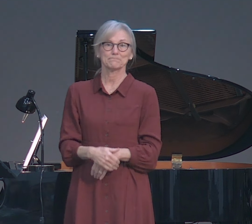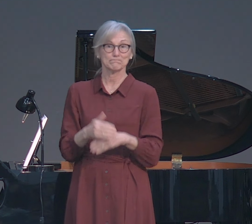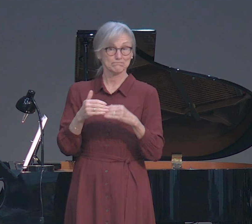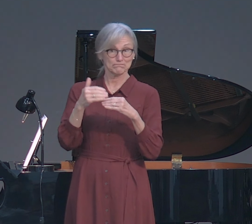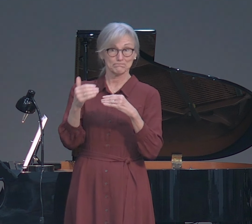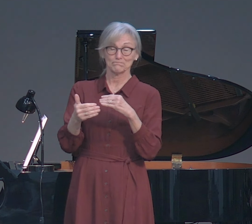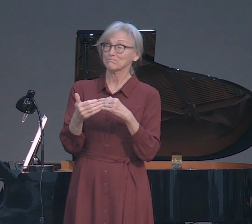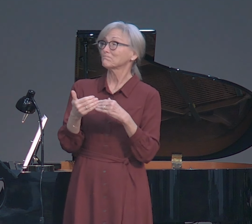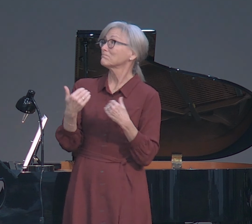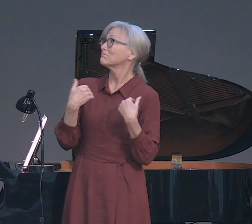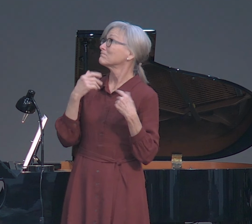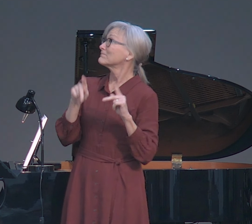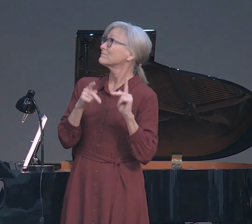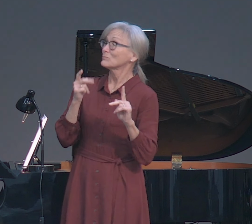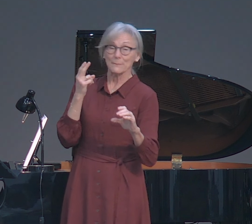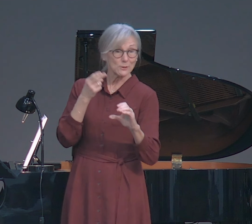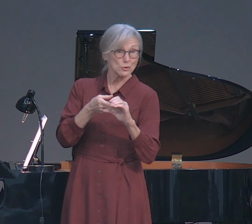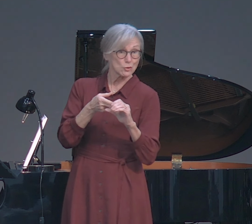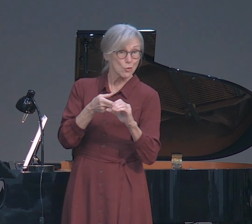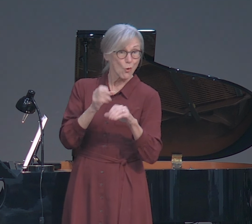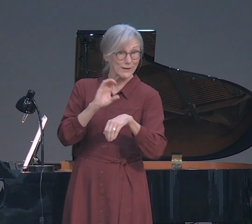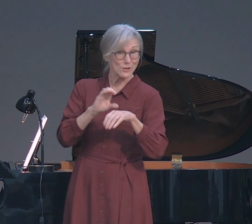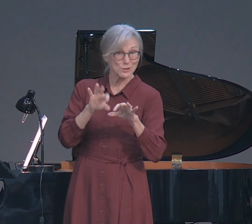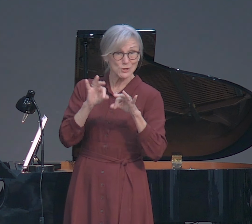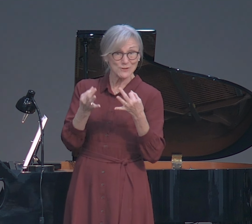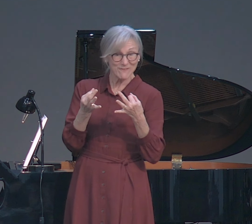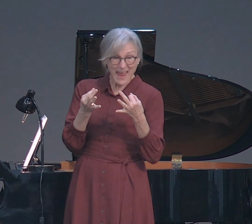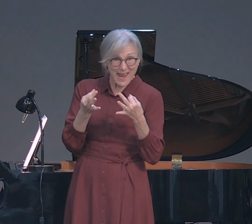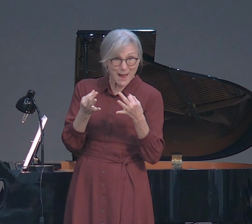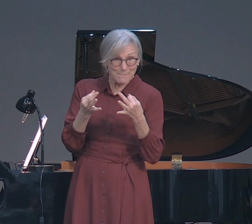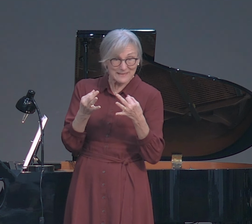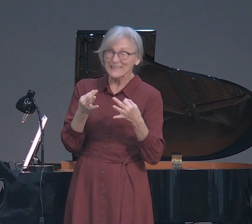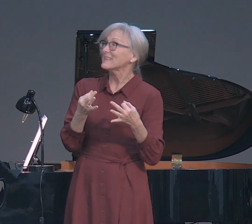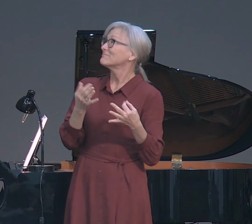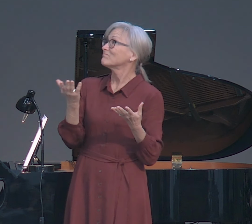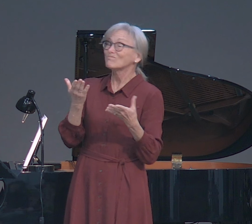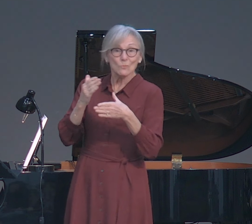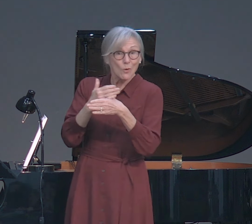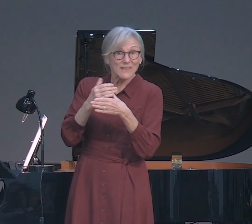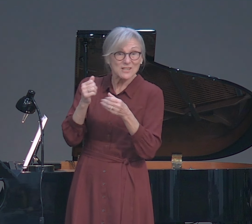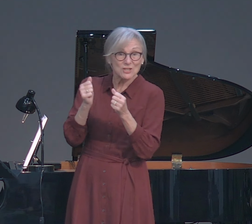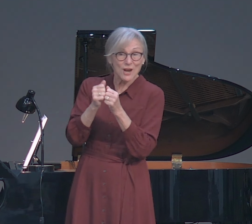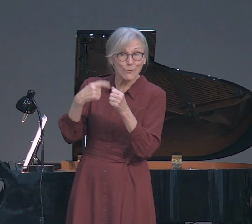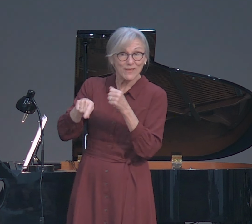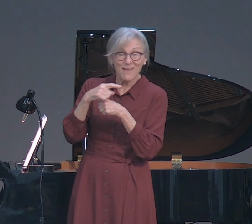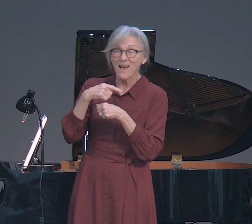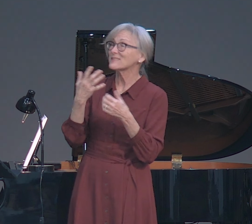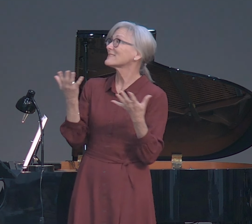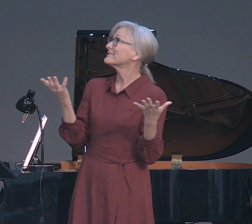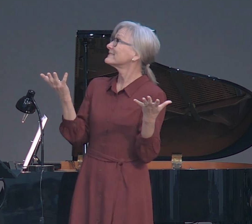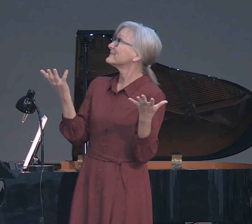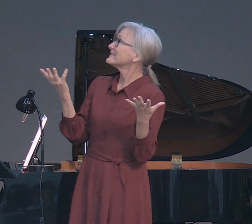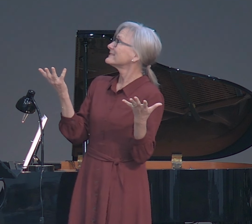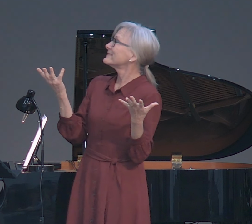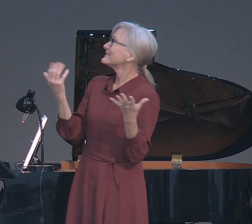We have some people who are joining our church family this morning. Here's what they shared with us about their desire to make Countryside their church home.